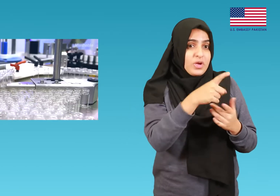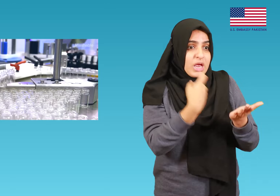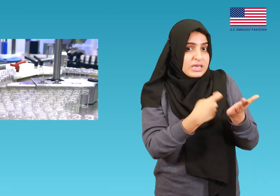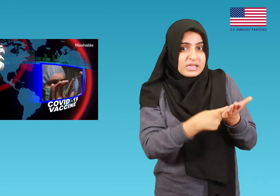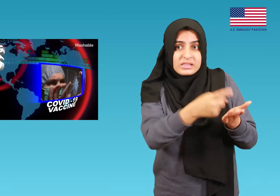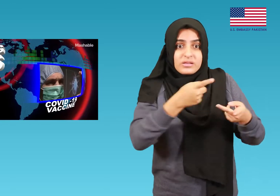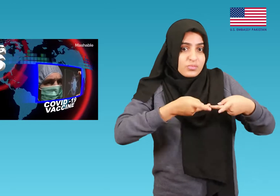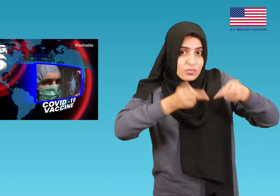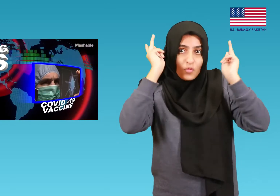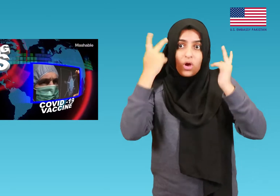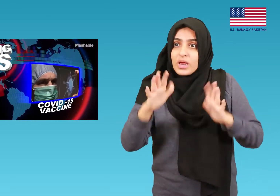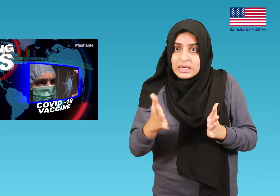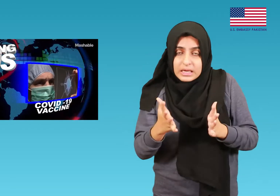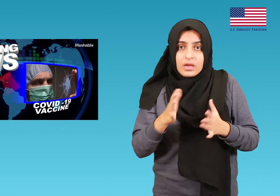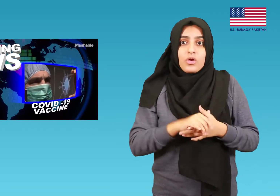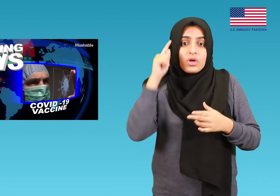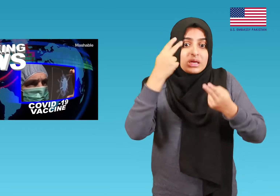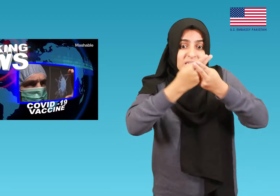the most detailed data will be unavailable.